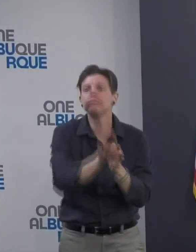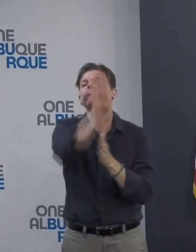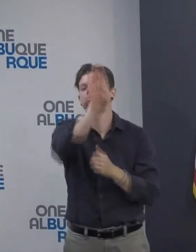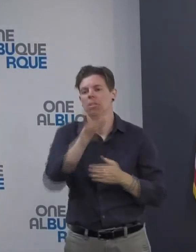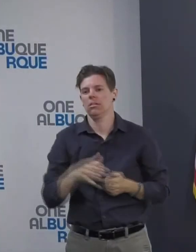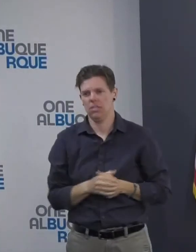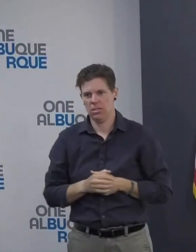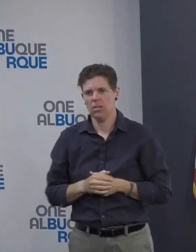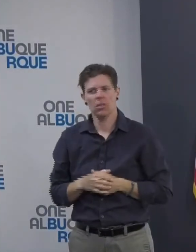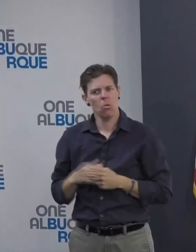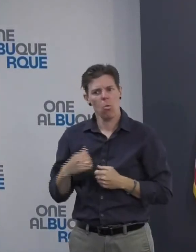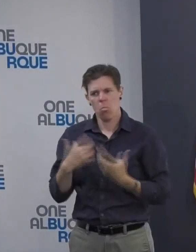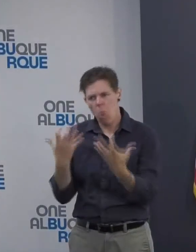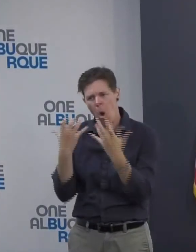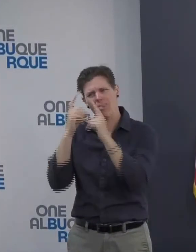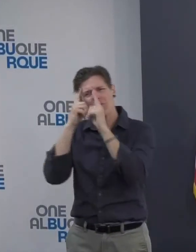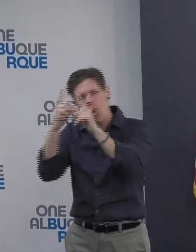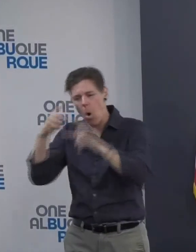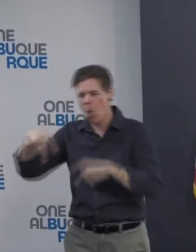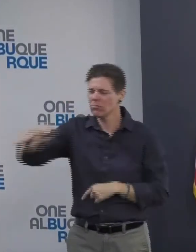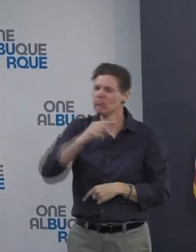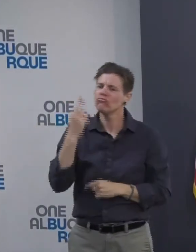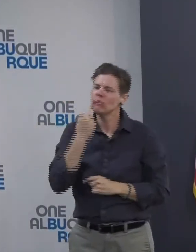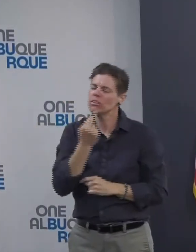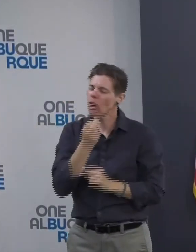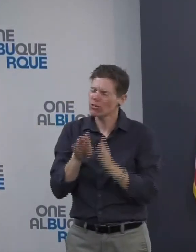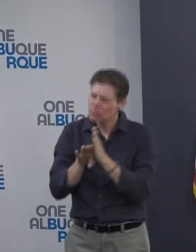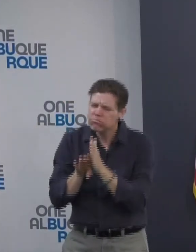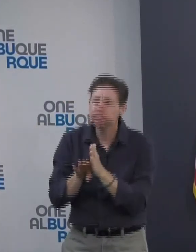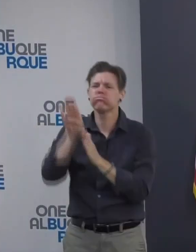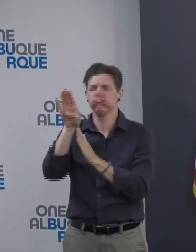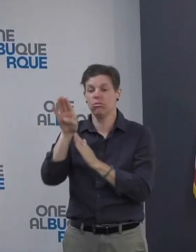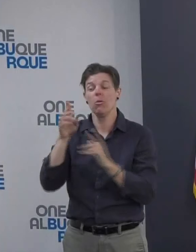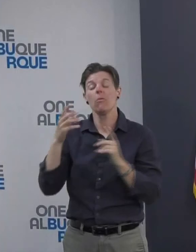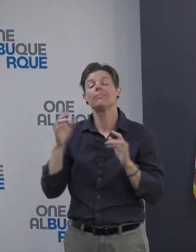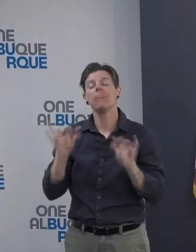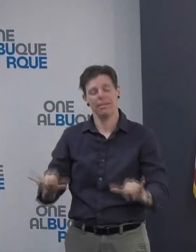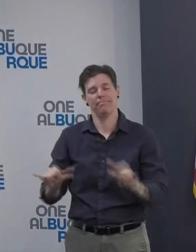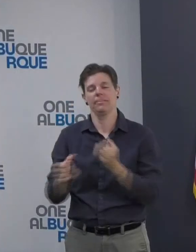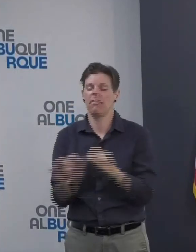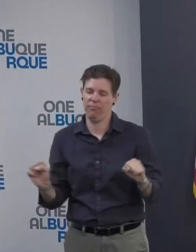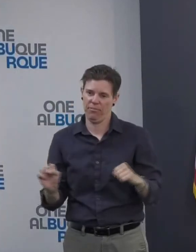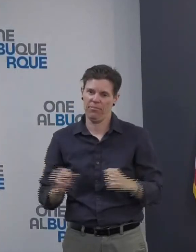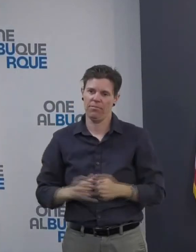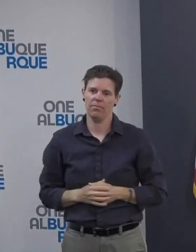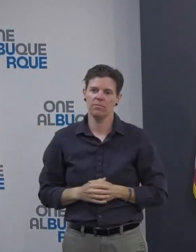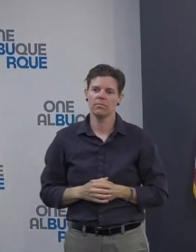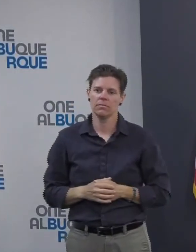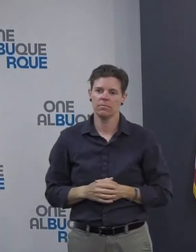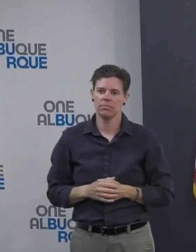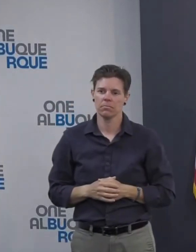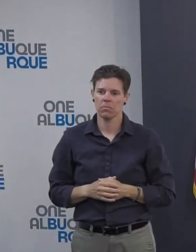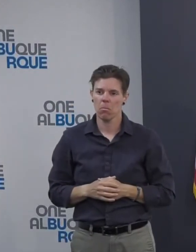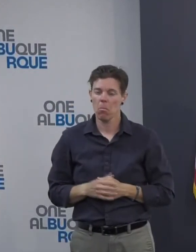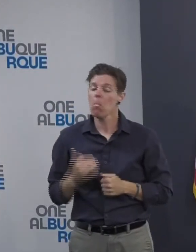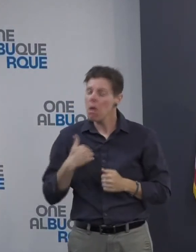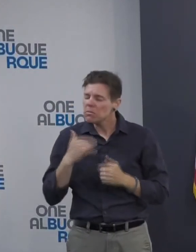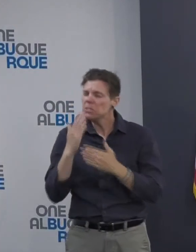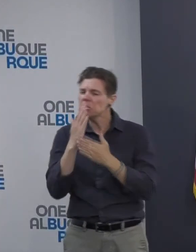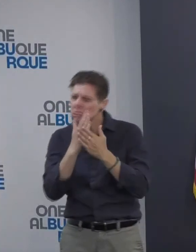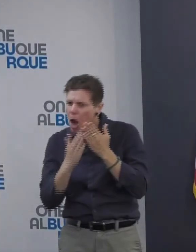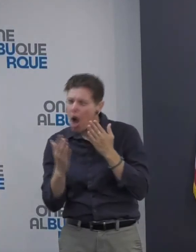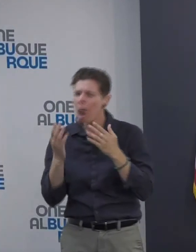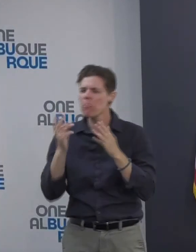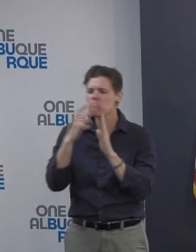safe way. So we're very open to doing that, and we have some space, a fairway, if you will, that the state has given us, and we want to try and use as much of